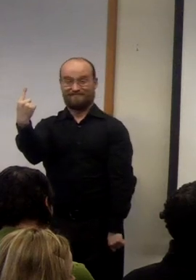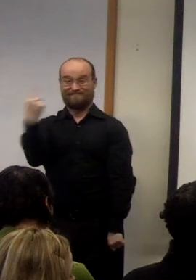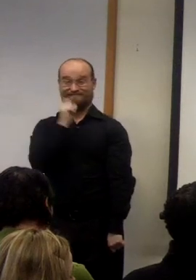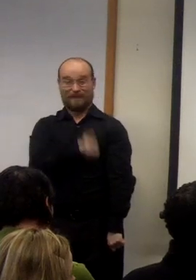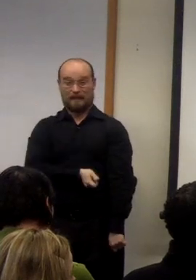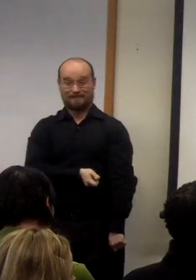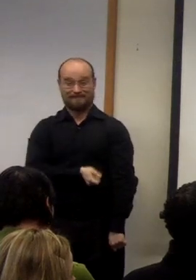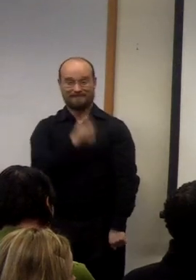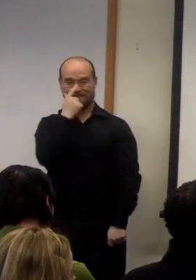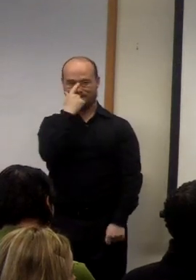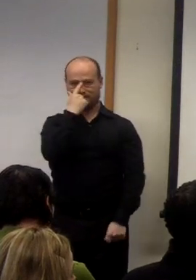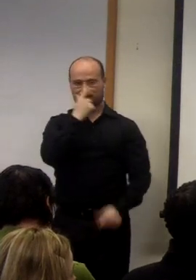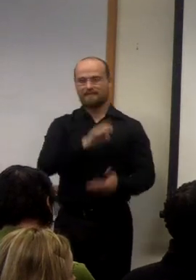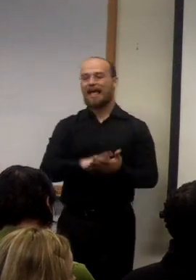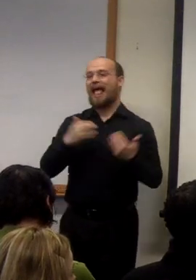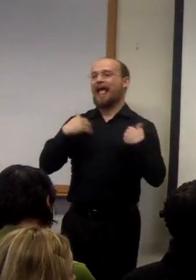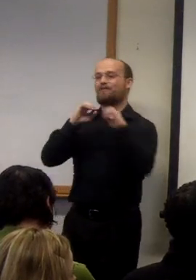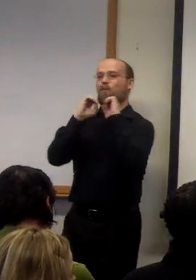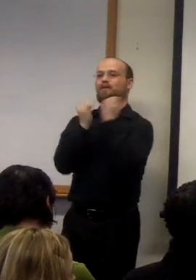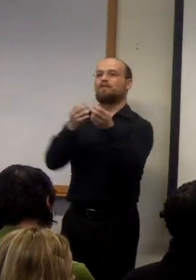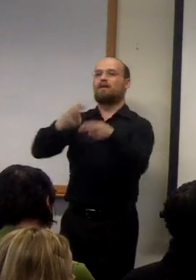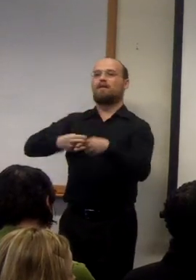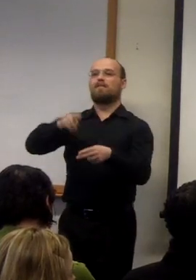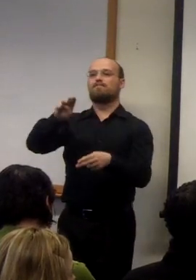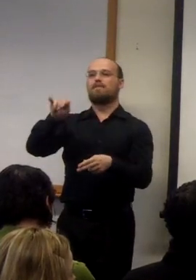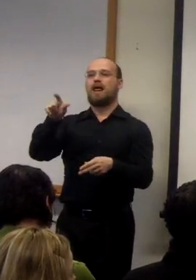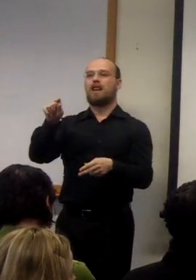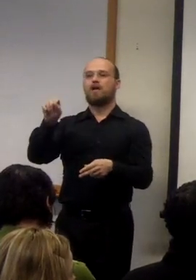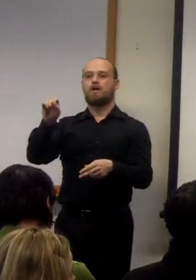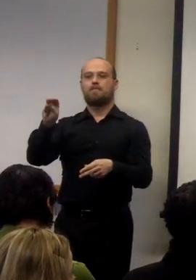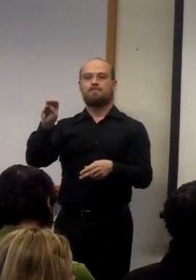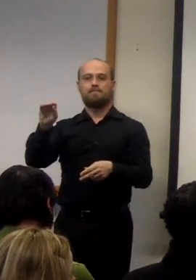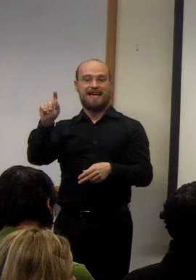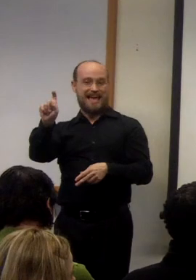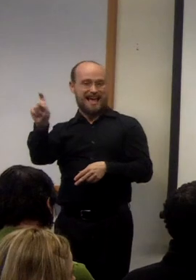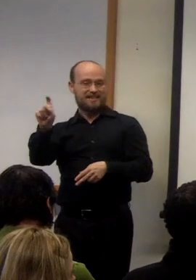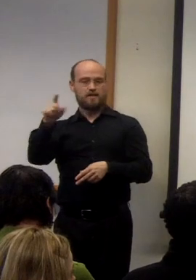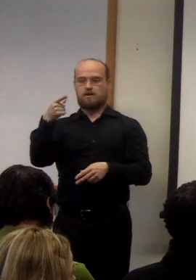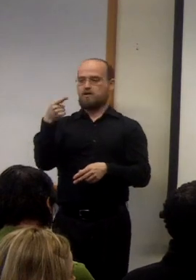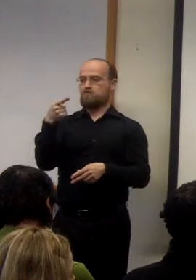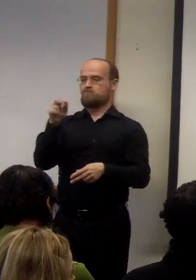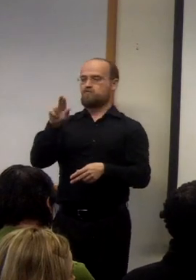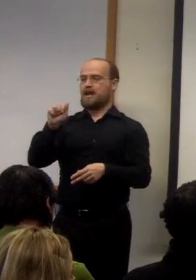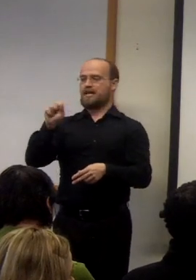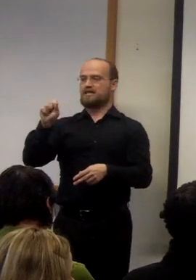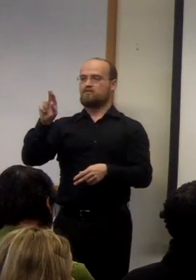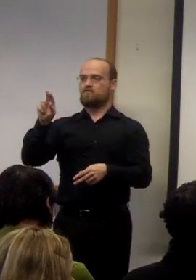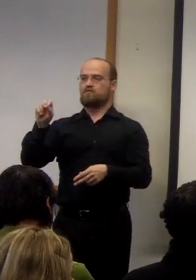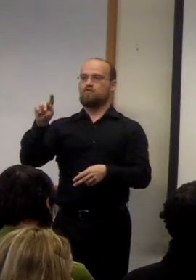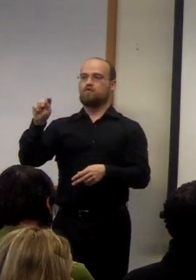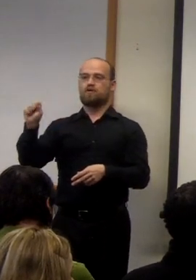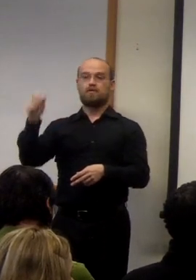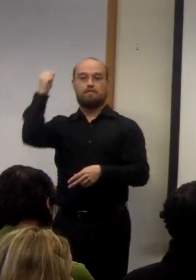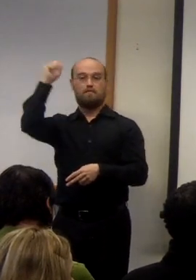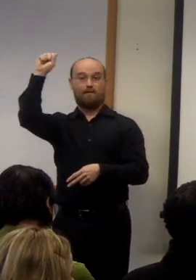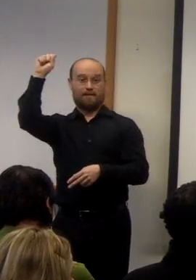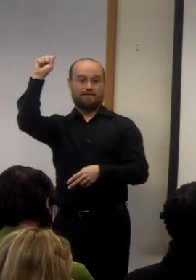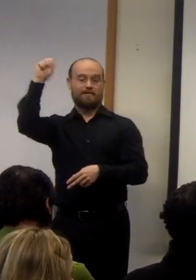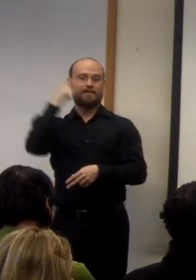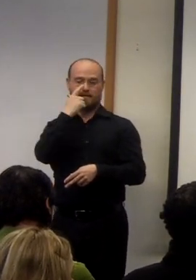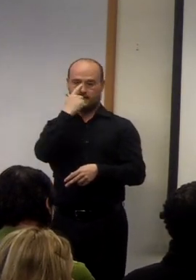There is an organization called the Malcolm X Grassroots Movement. And they embarked on a project that originally started